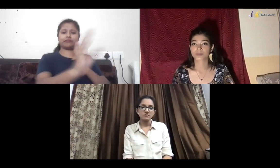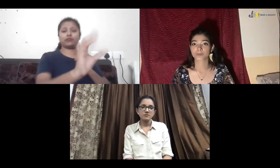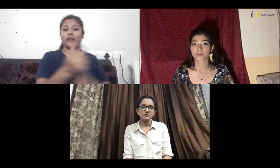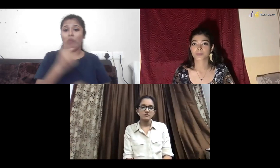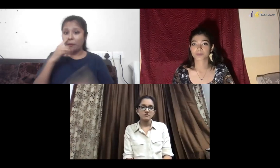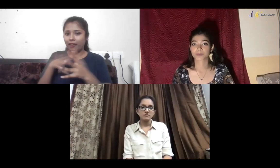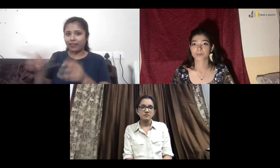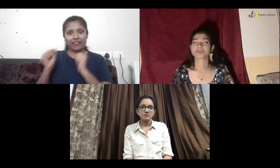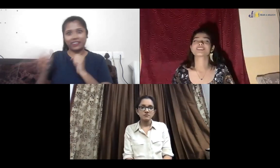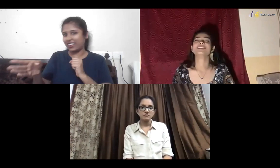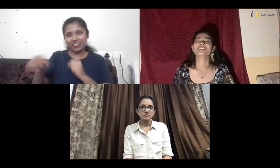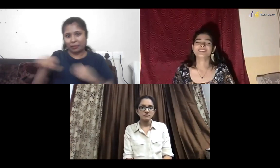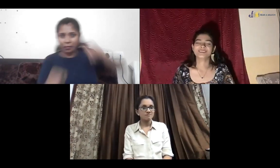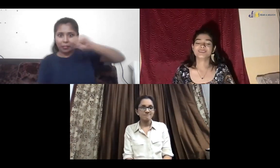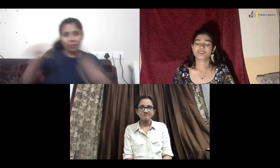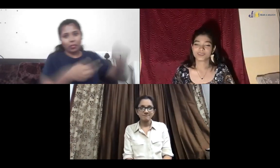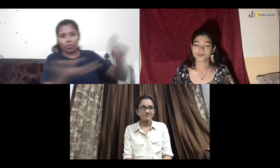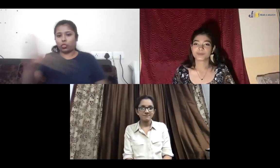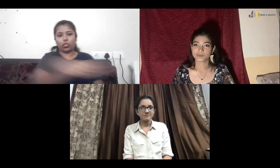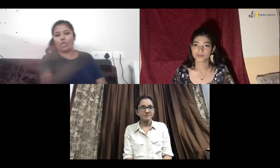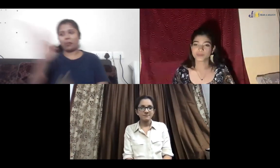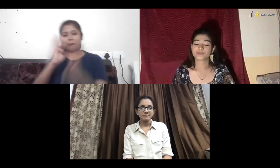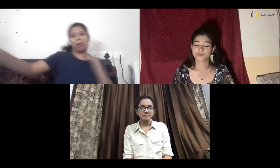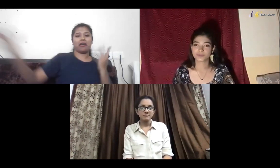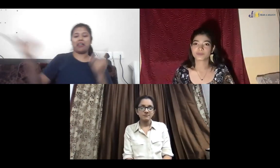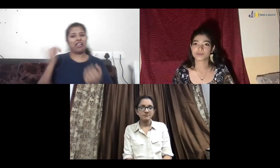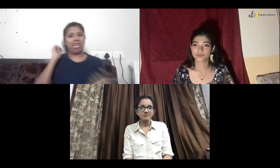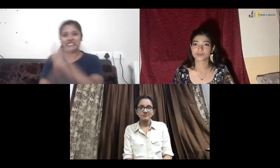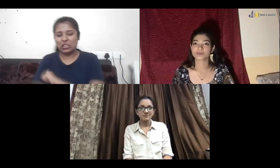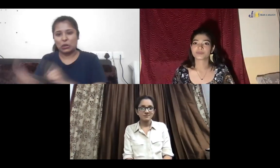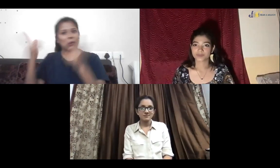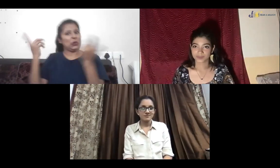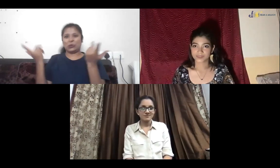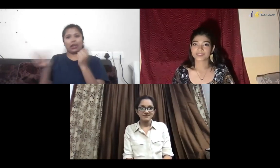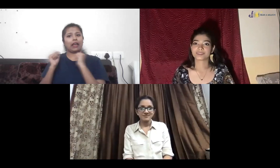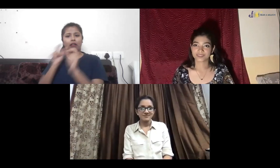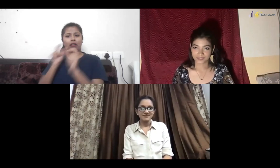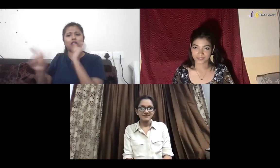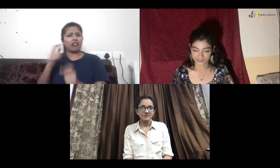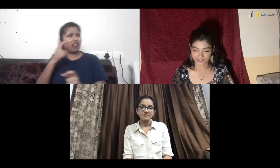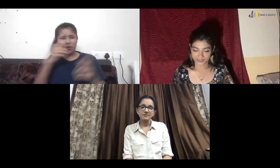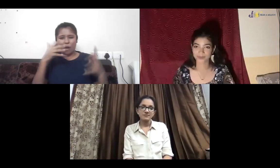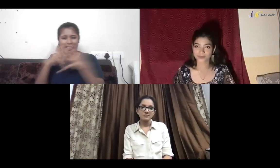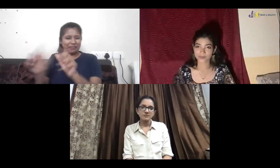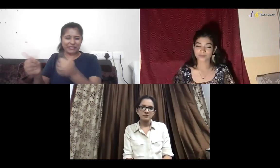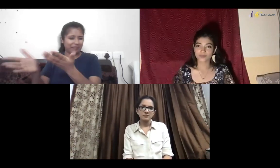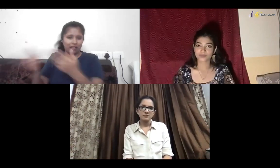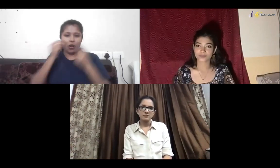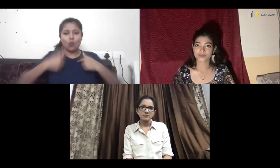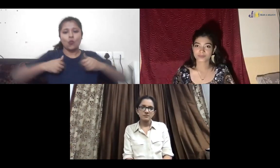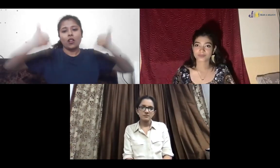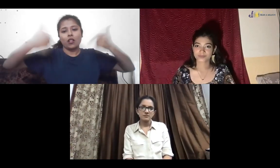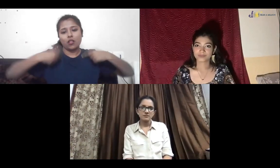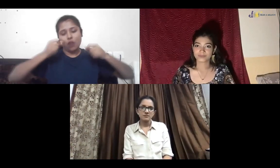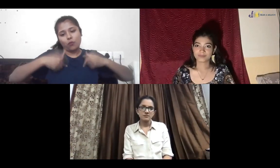fast, slow. So if women are not there, it's quite difficult to make the